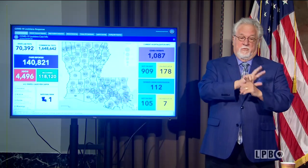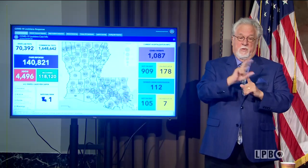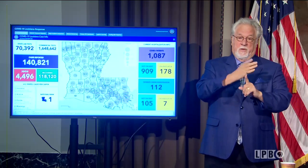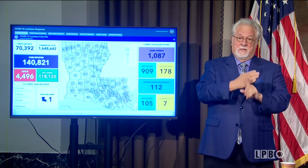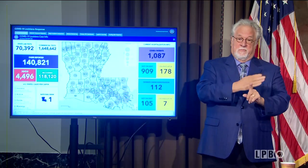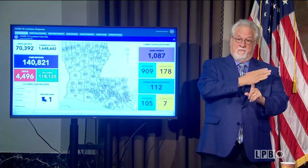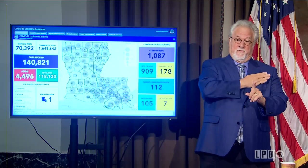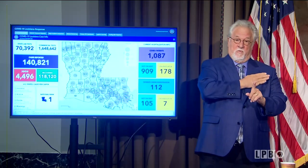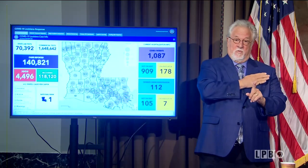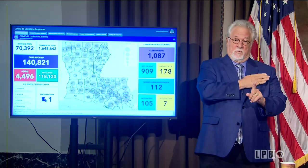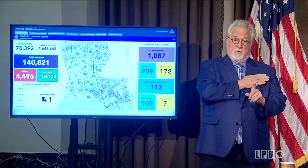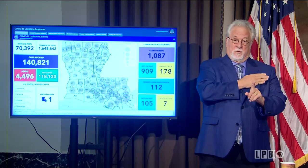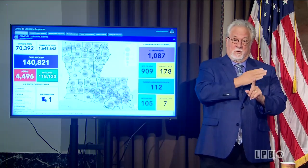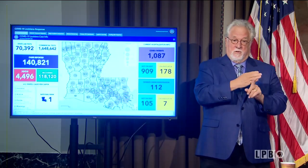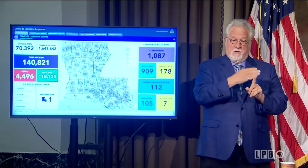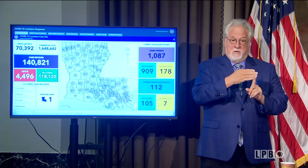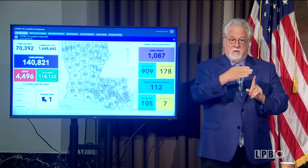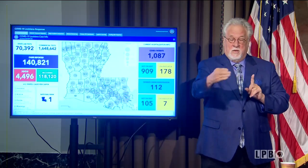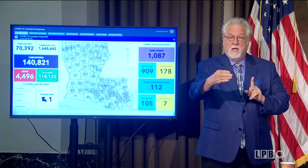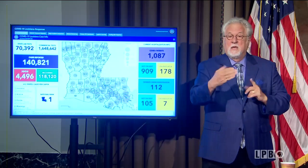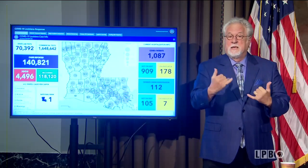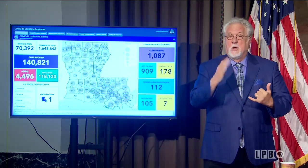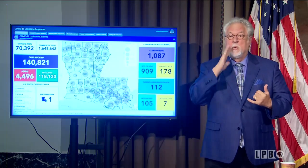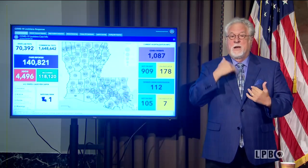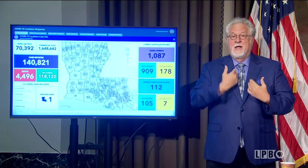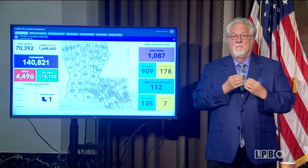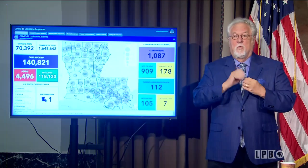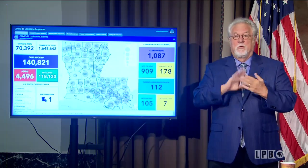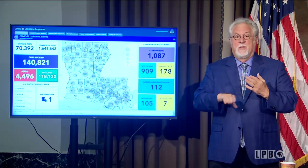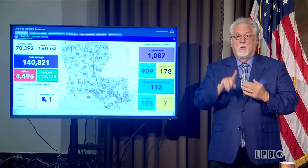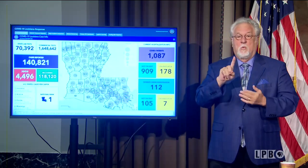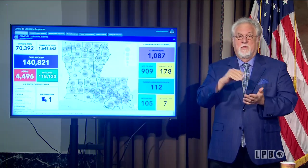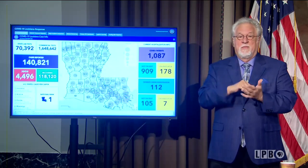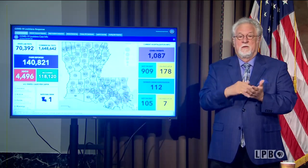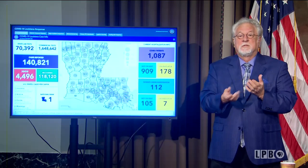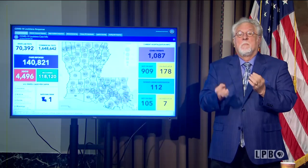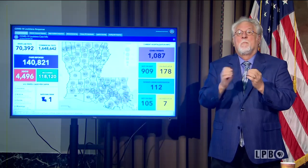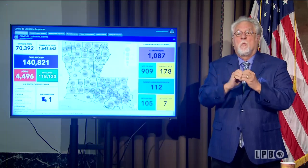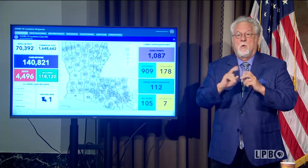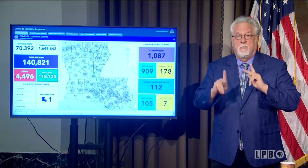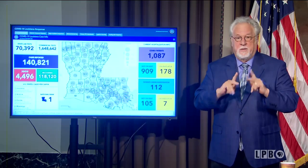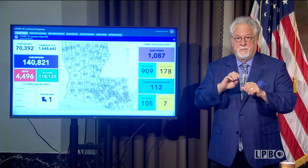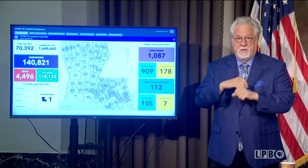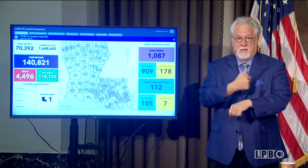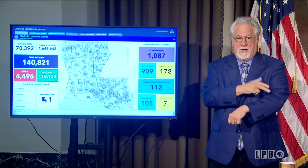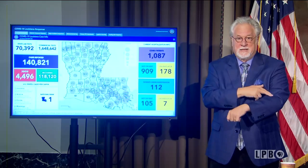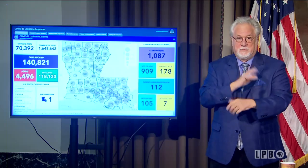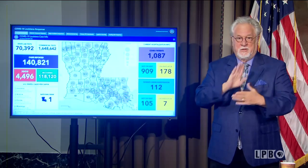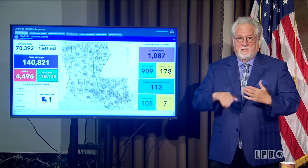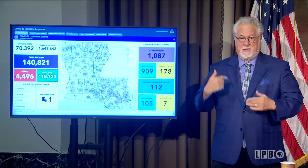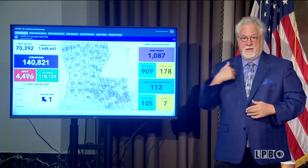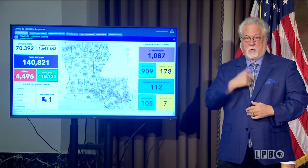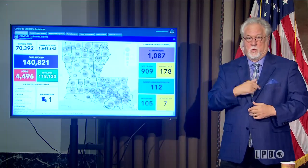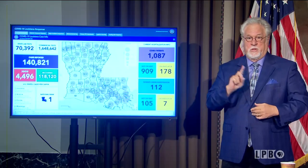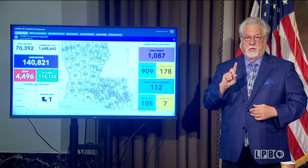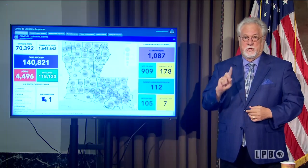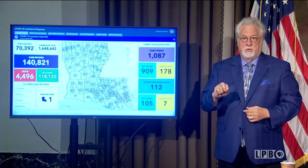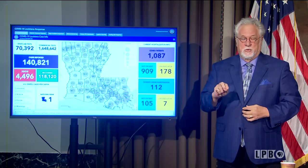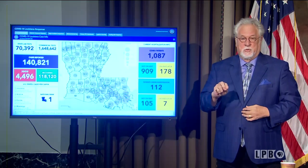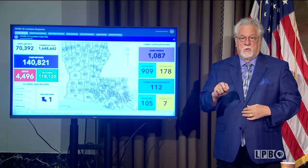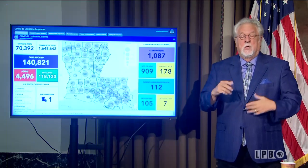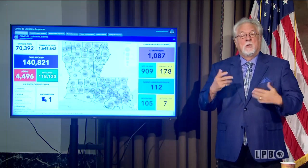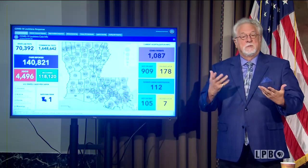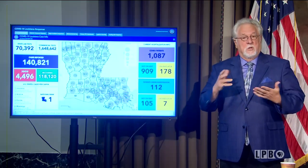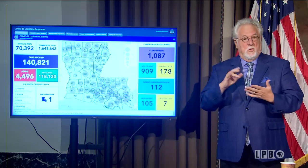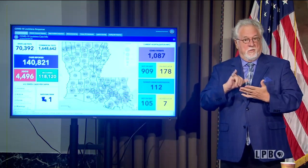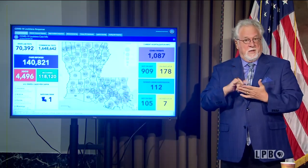that 1,600, today we would have more than 1,000 more people hospitalized in the state than we currently do. And